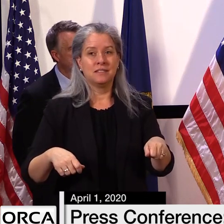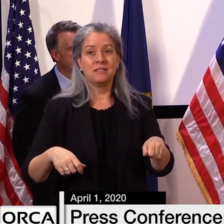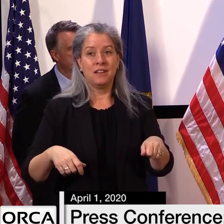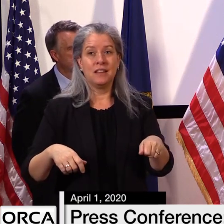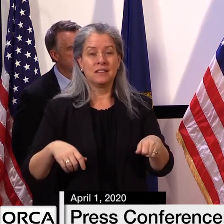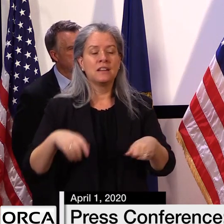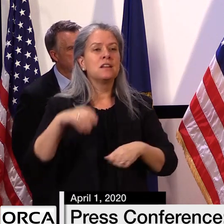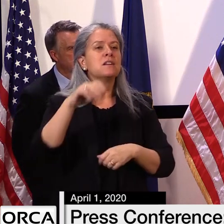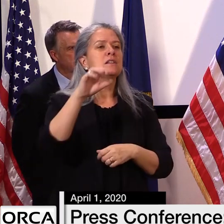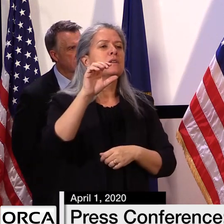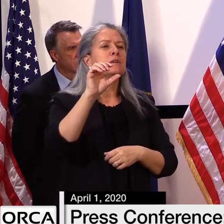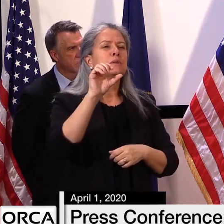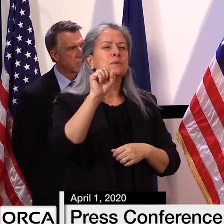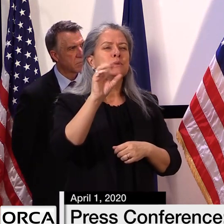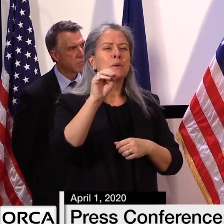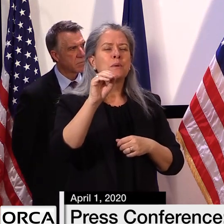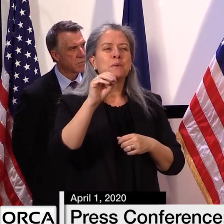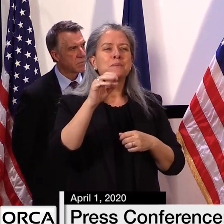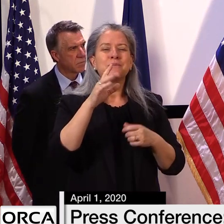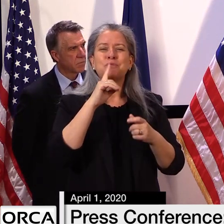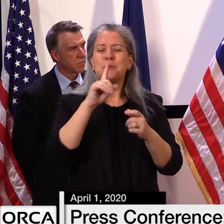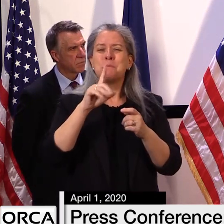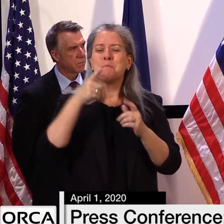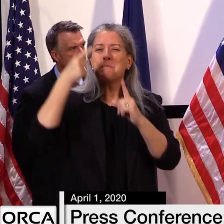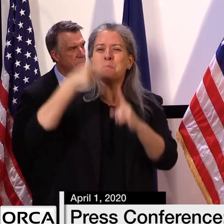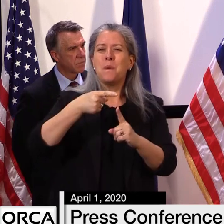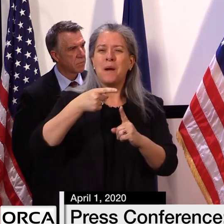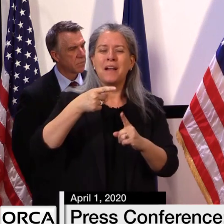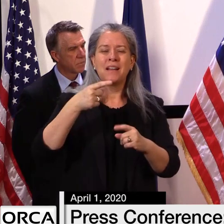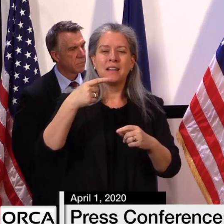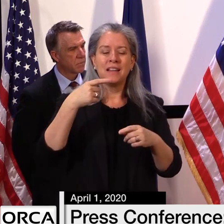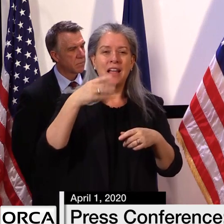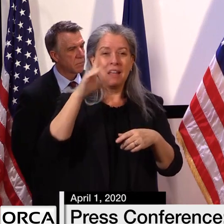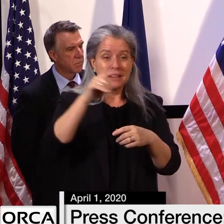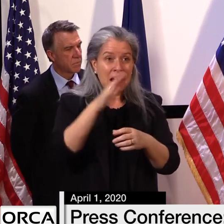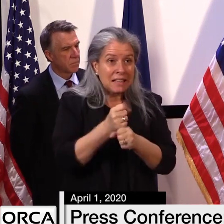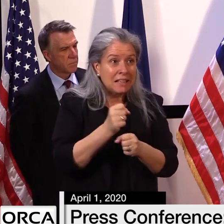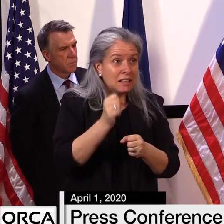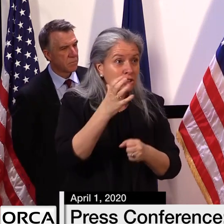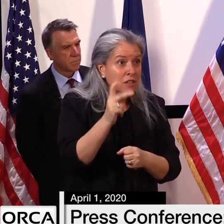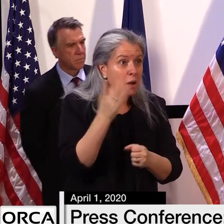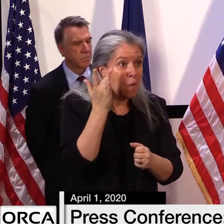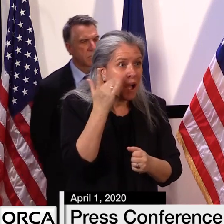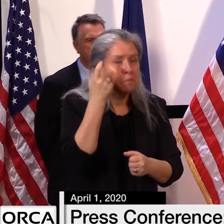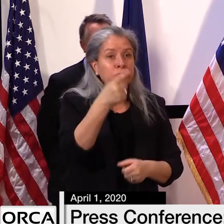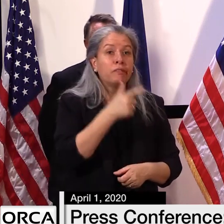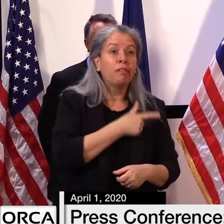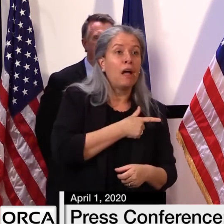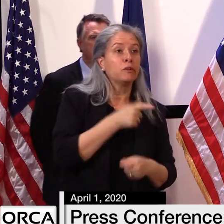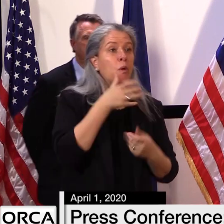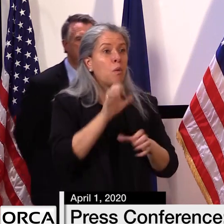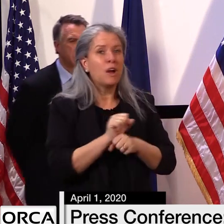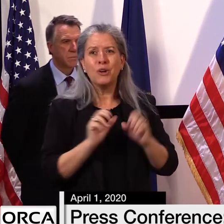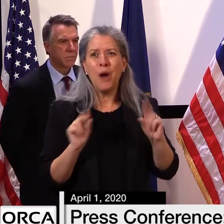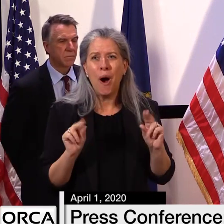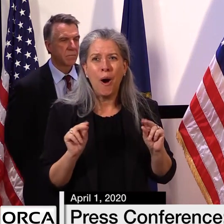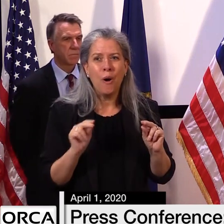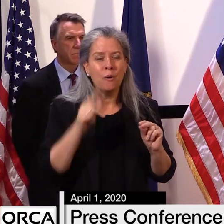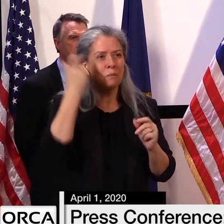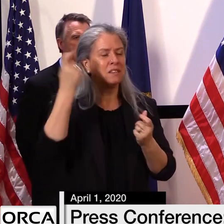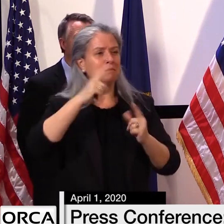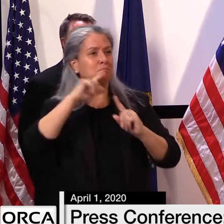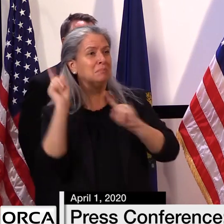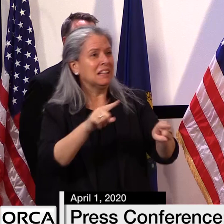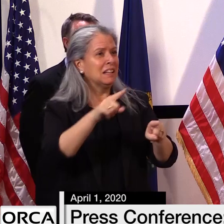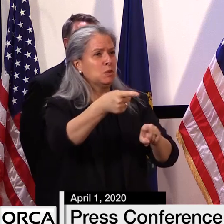of all, one, to recognize that folks who aren't getting a paycheck, it's because they're complying with the public health order that requires us to